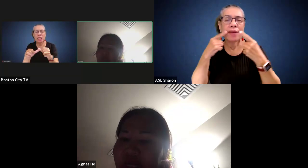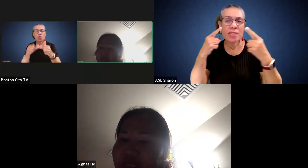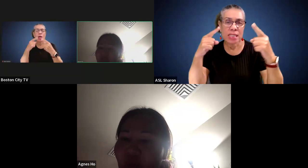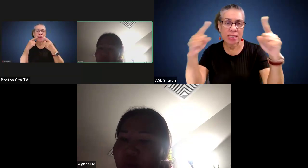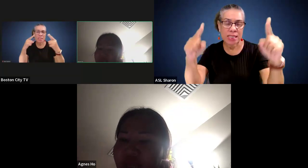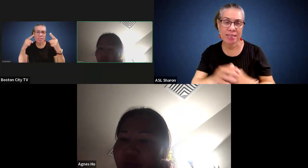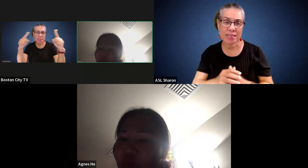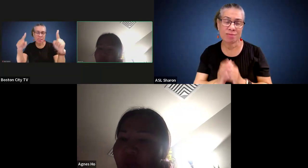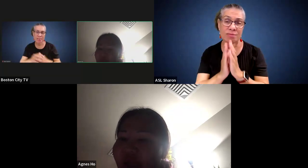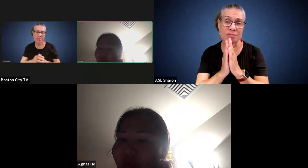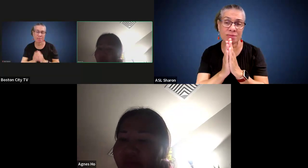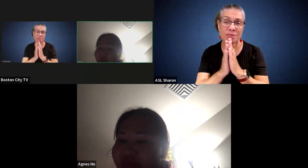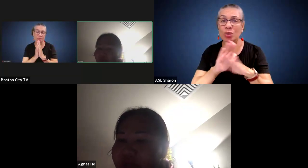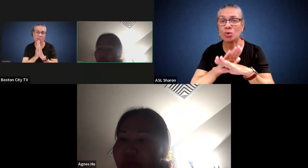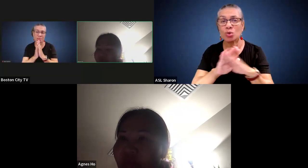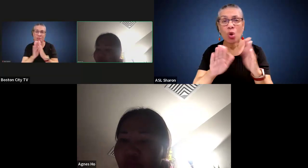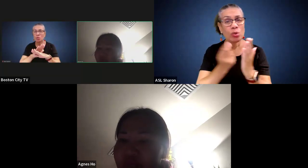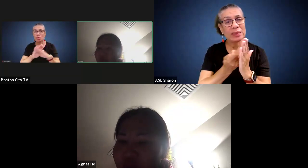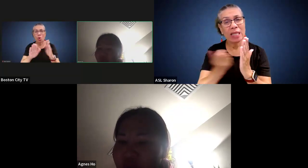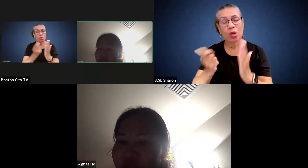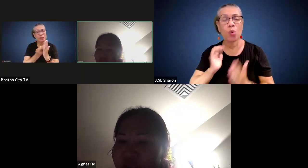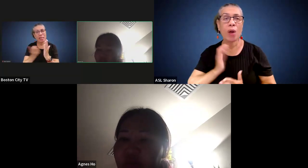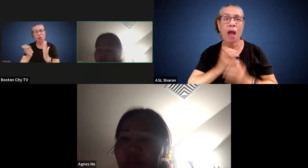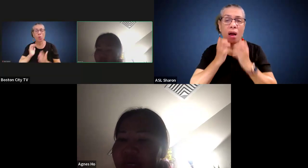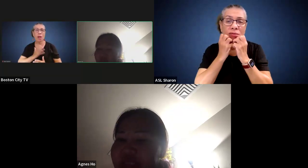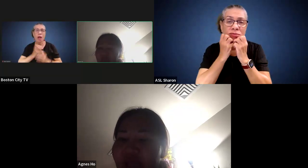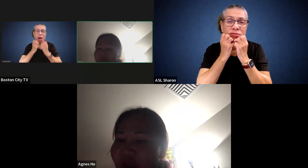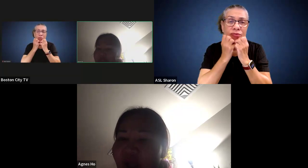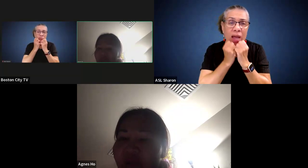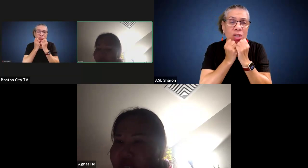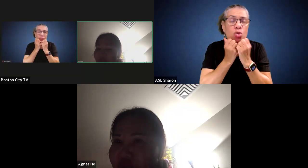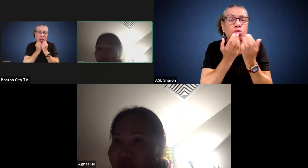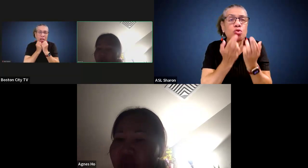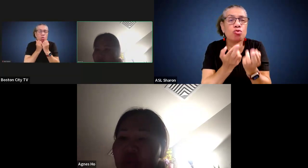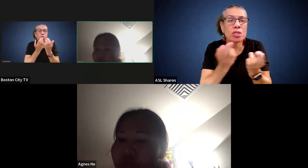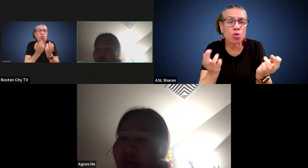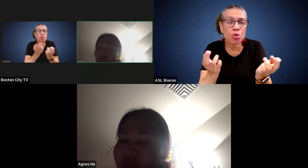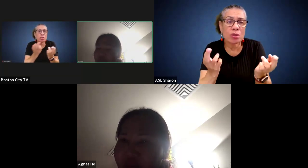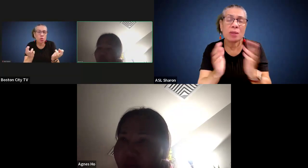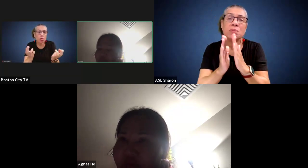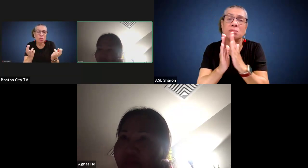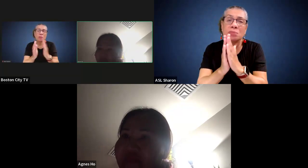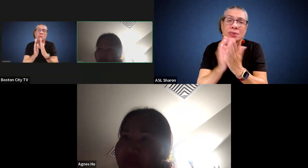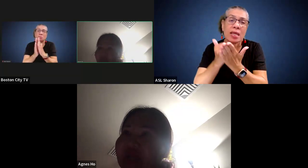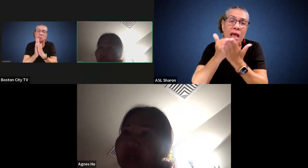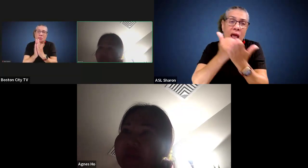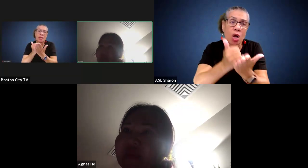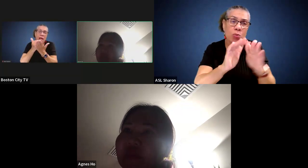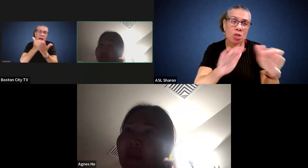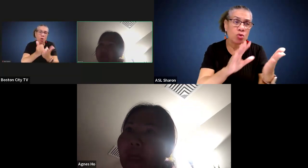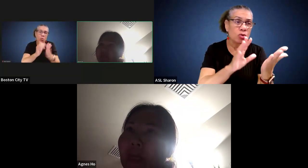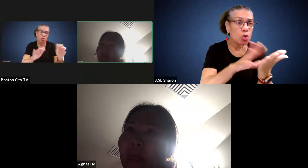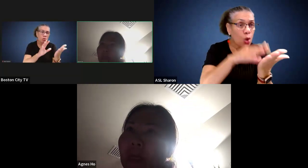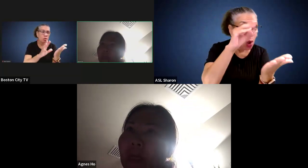So please don't take away our valuable resources. Please help our children to learn and grow. Thank you.